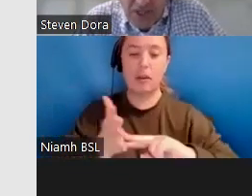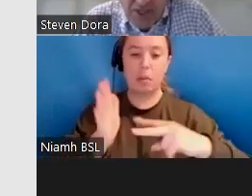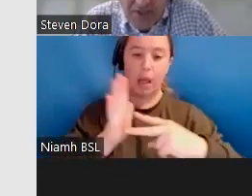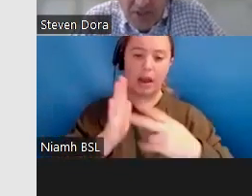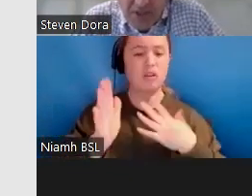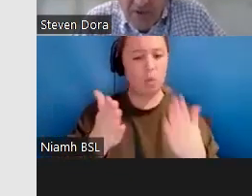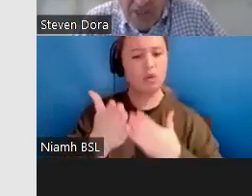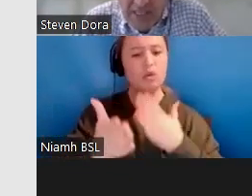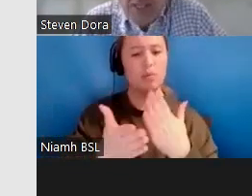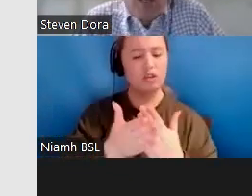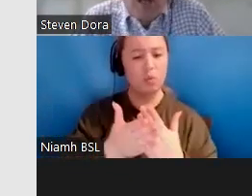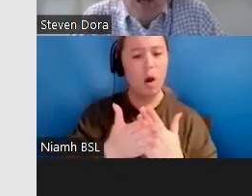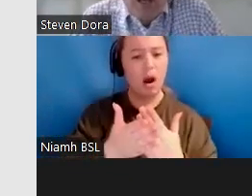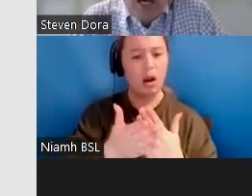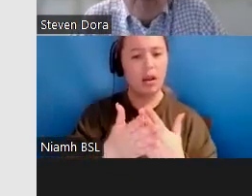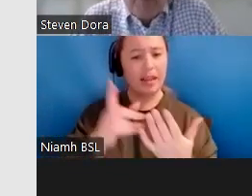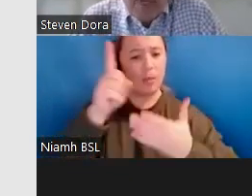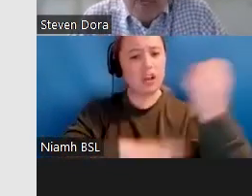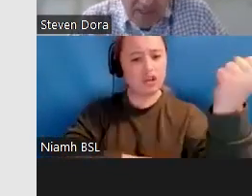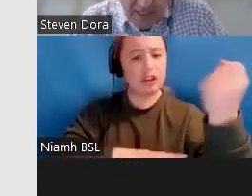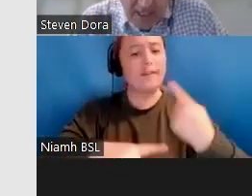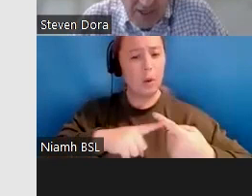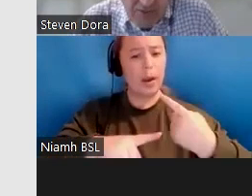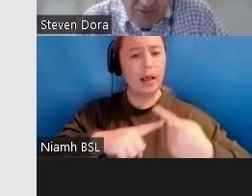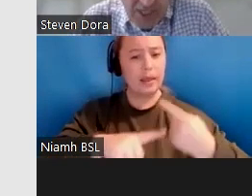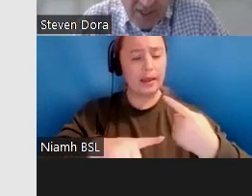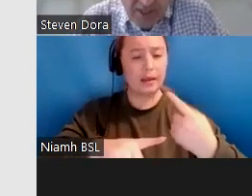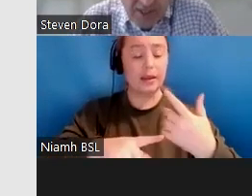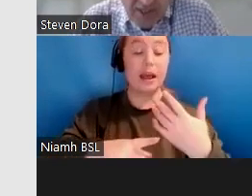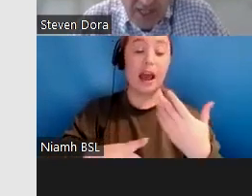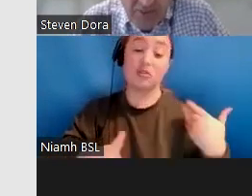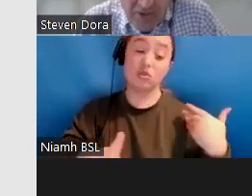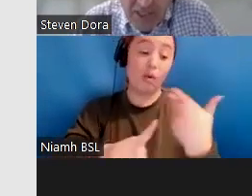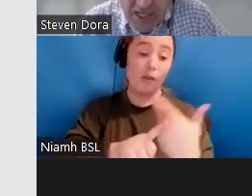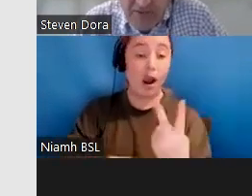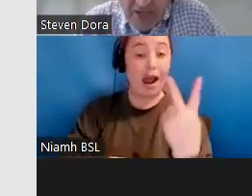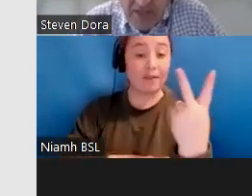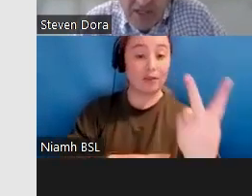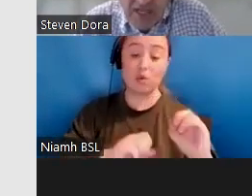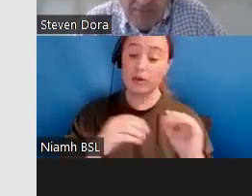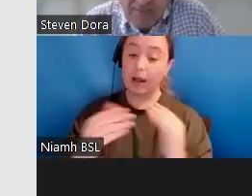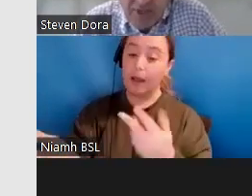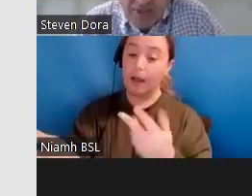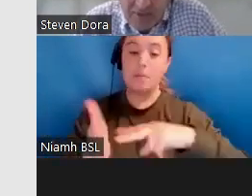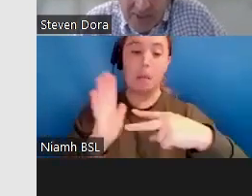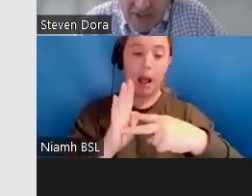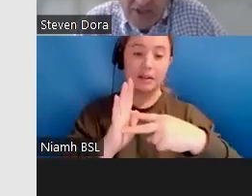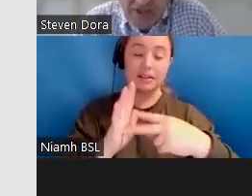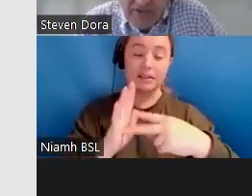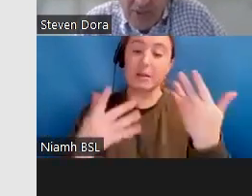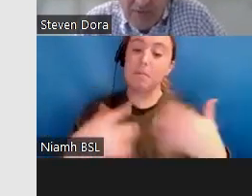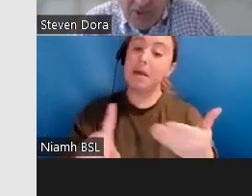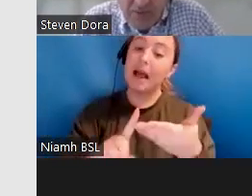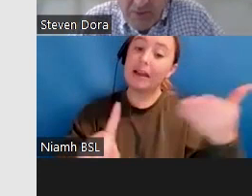2 such annual delivery plans. And here we see the 9 priorities identified under the current